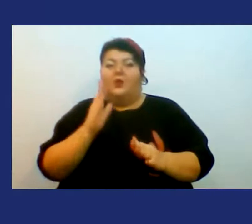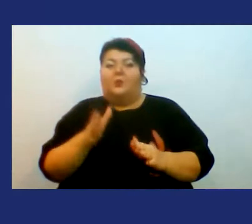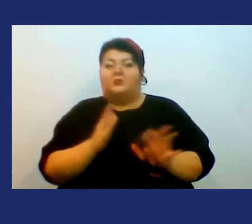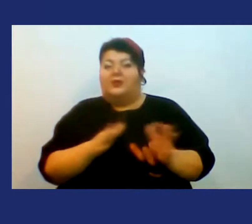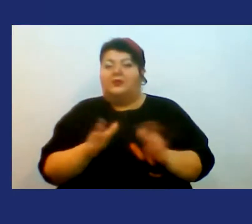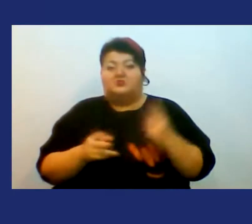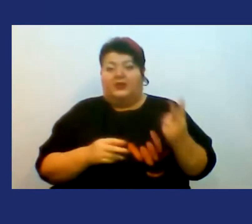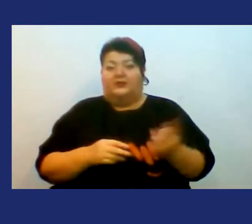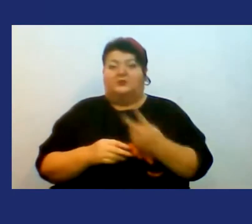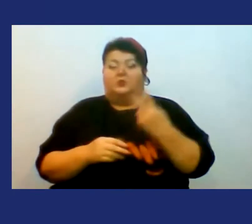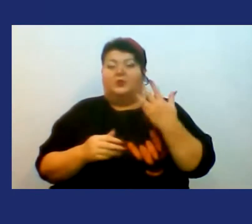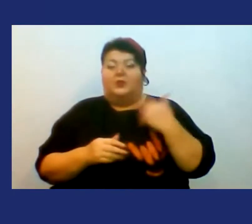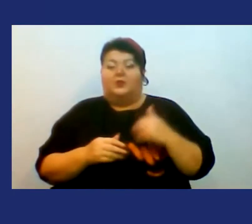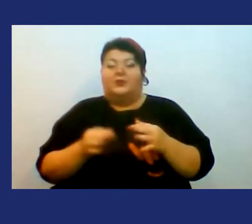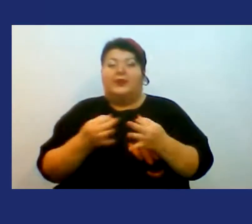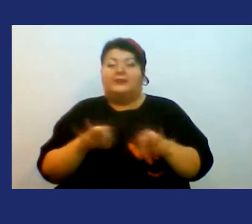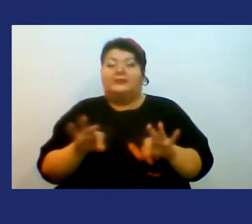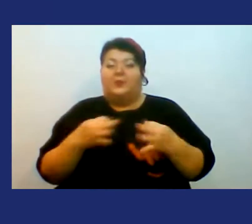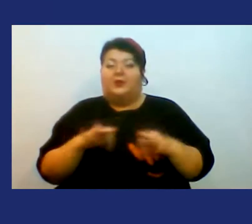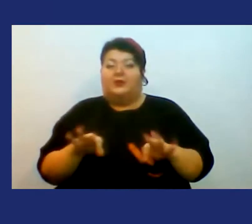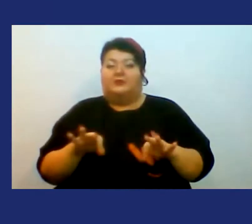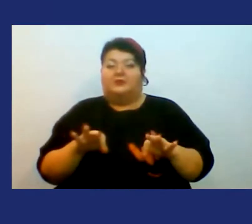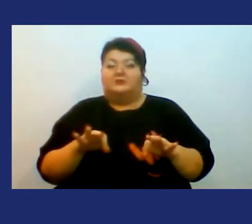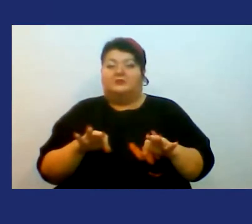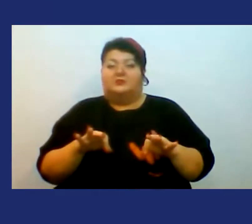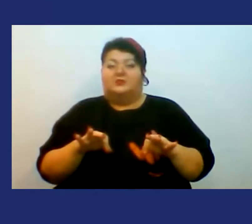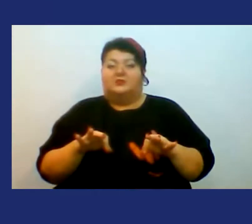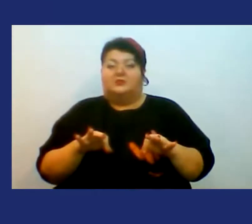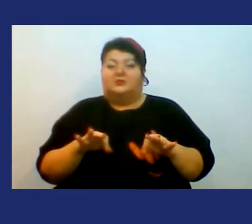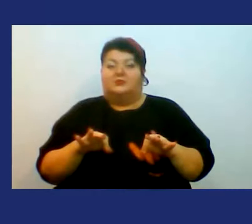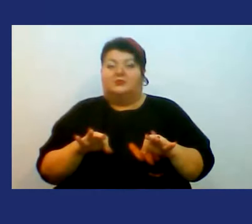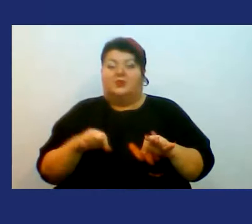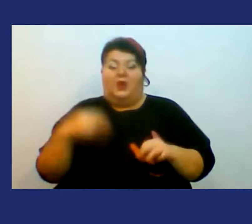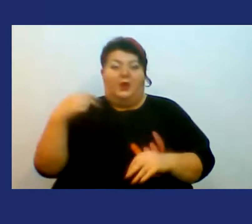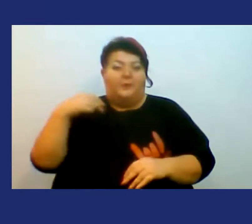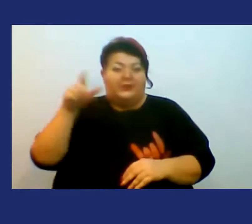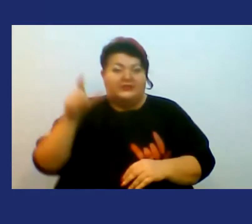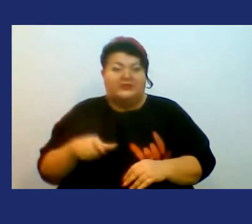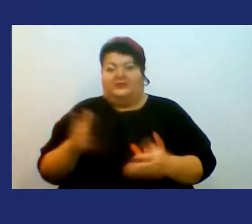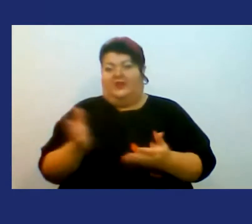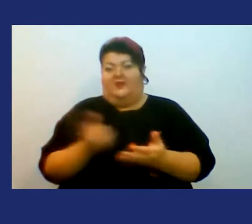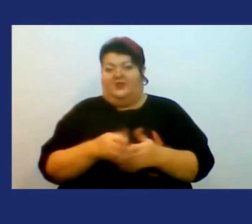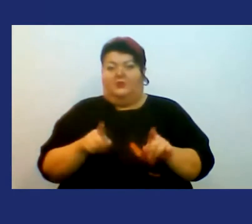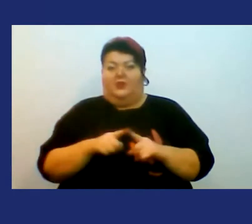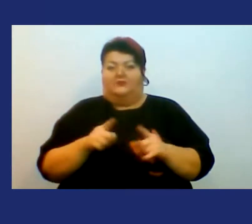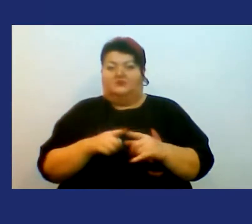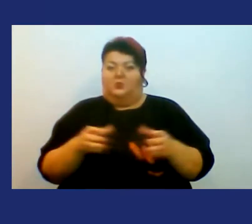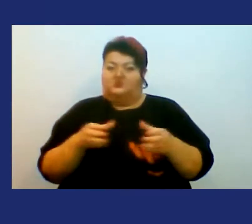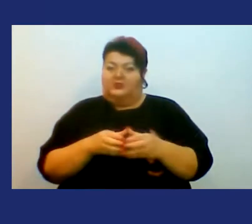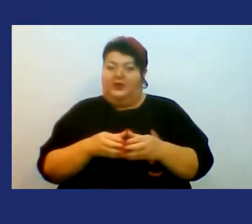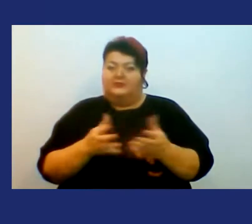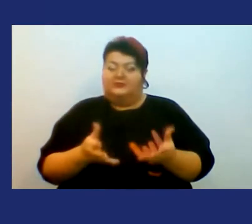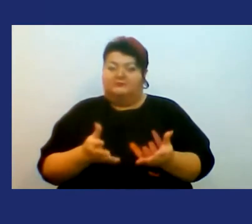Democratic presidential candidate. So it would be a fairly significant outlier event if that happens. So if you talk